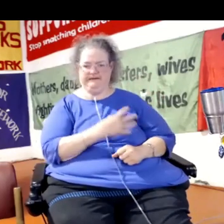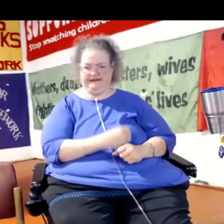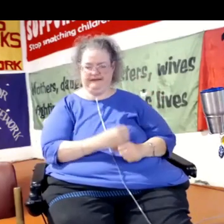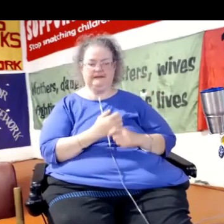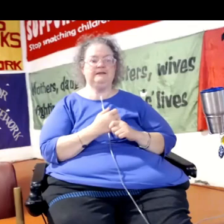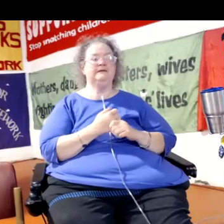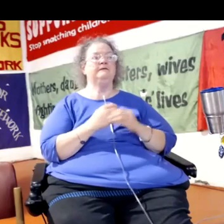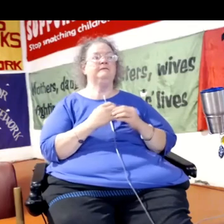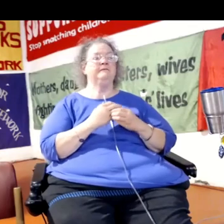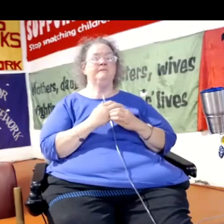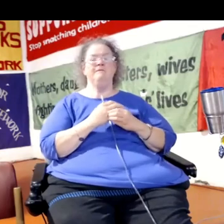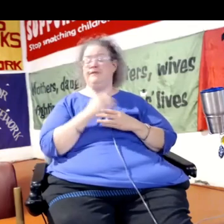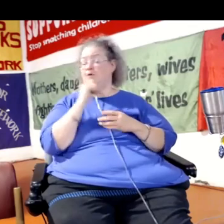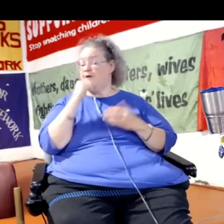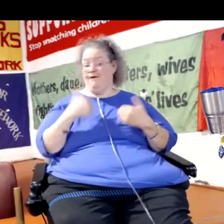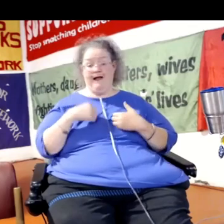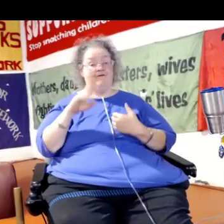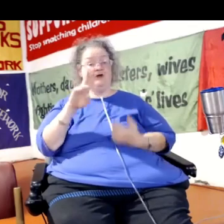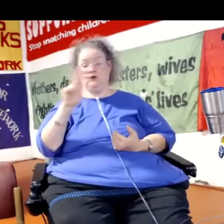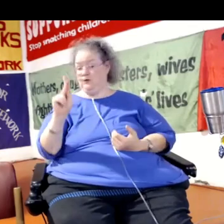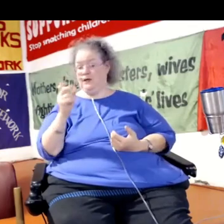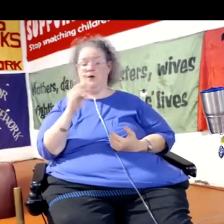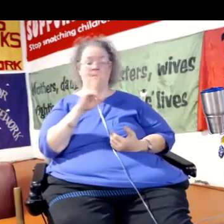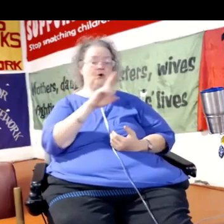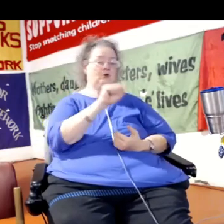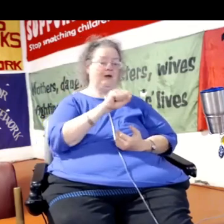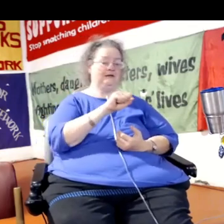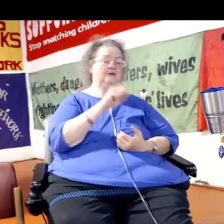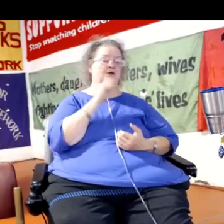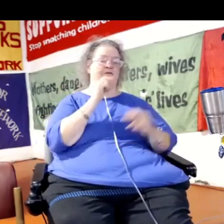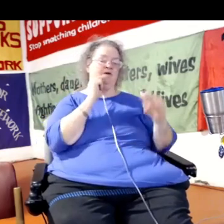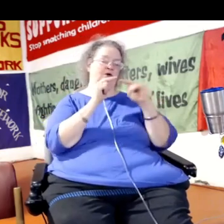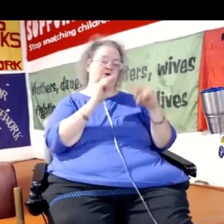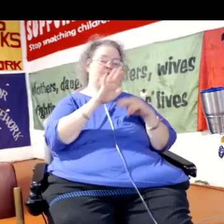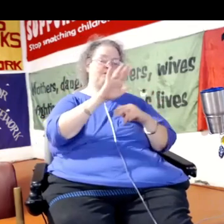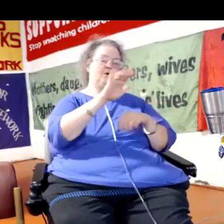We don't have it in the UK or in the US. You have to negotiate with your employer.